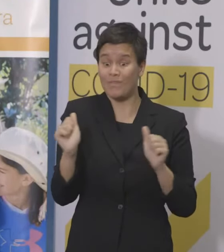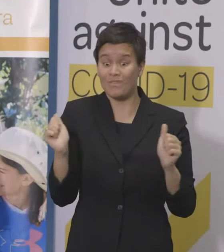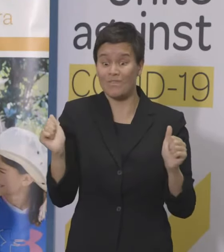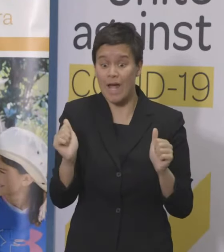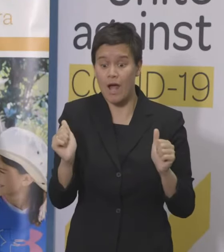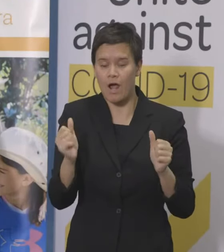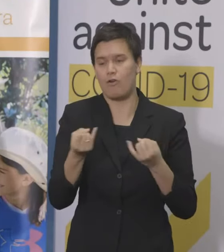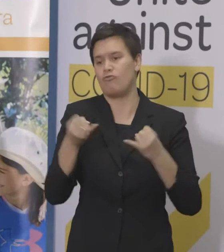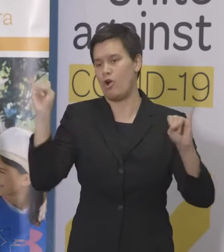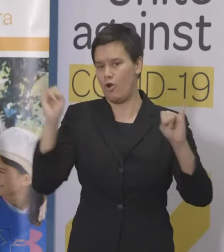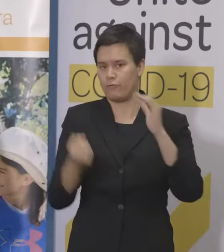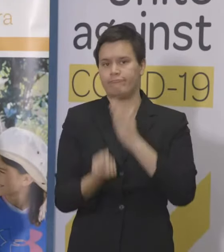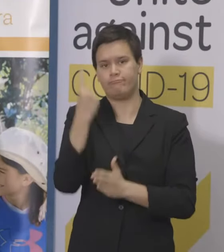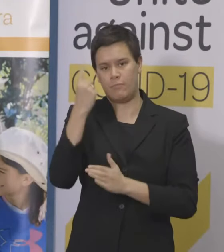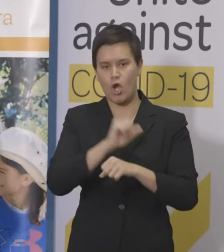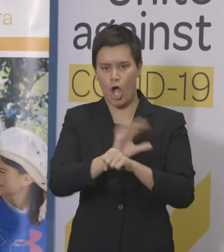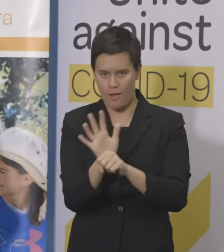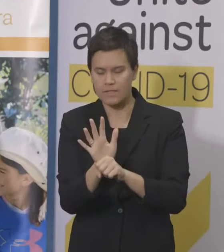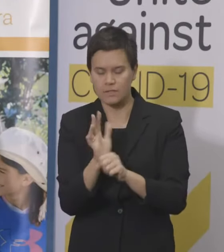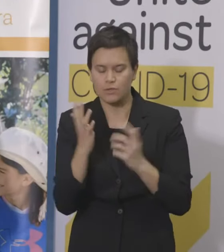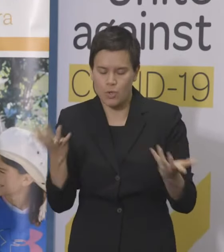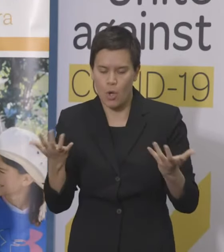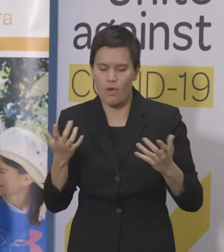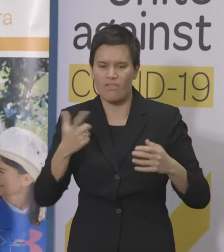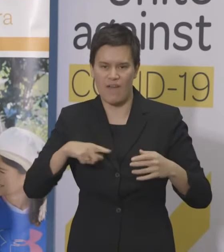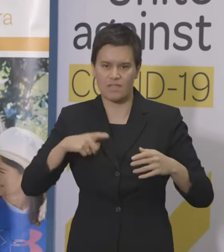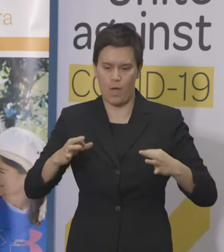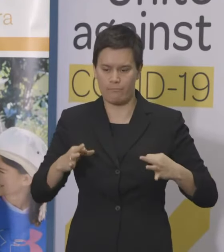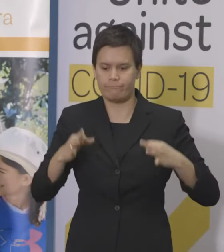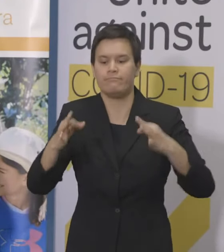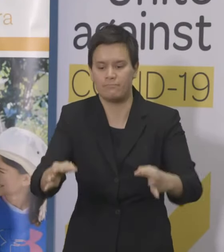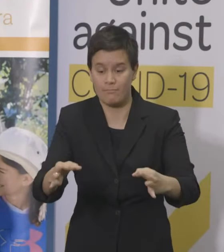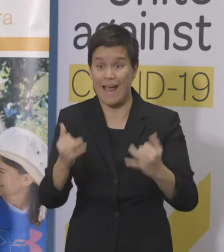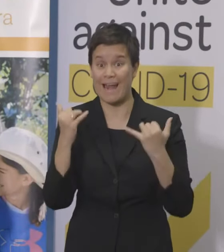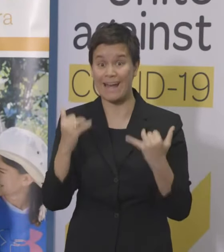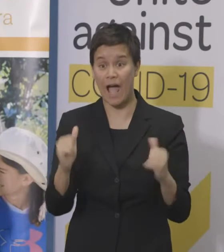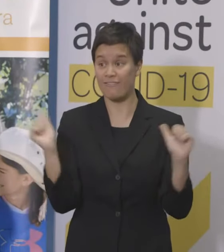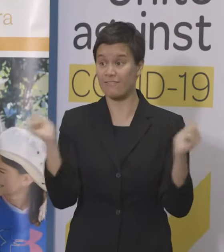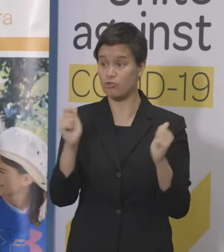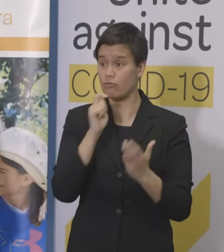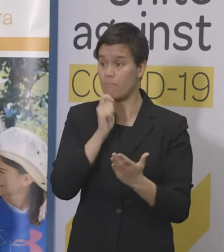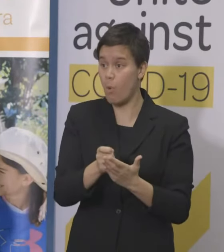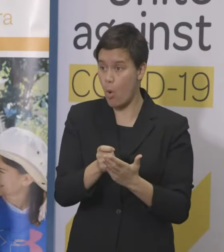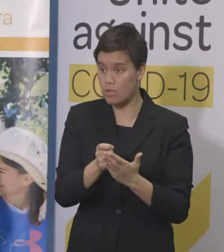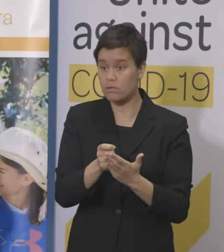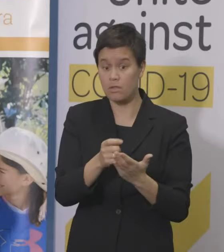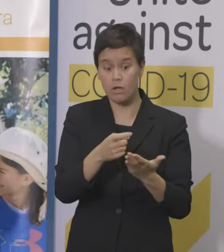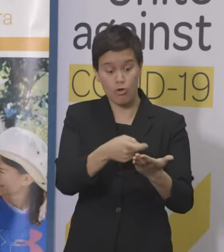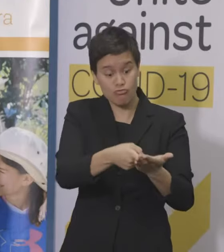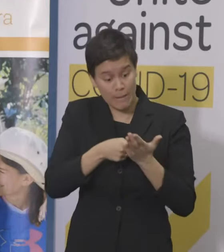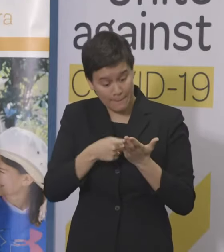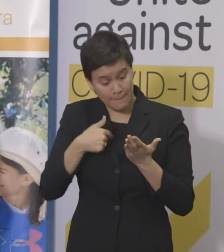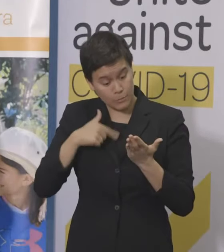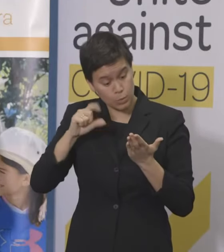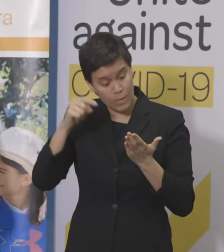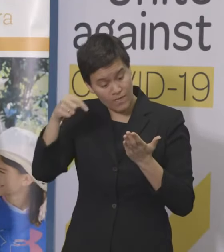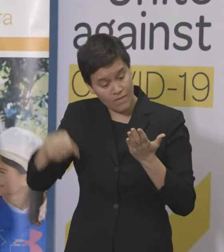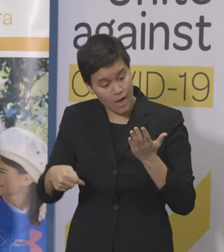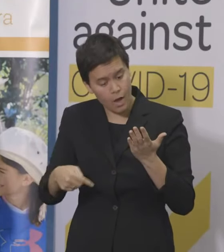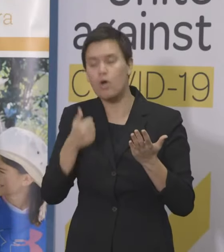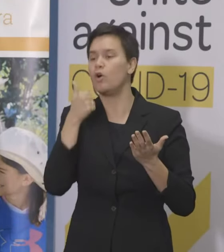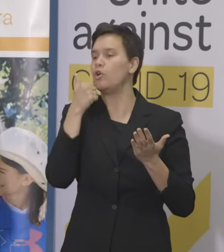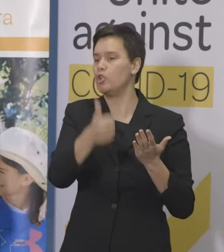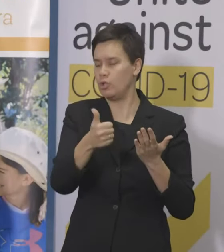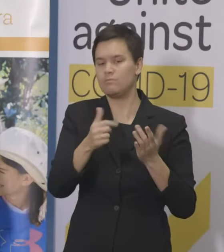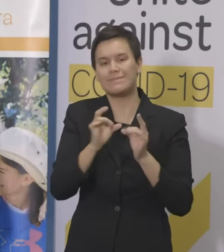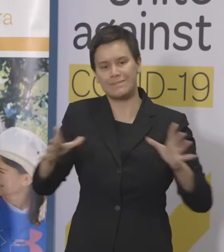us in the last couple of months, and we've been working apace on the recommendations there. And I would like to say that the recommendations of both